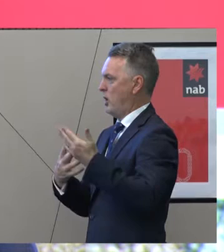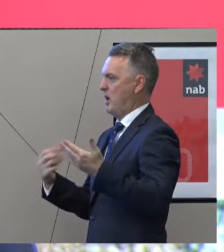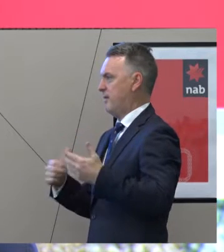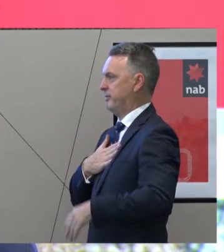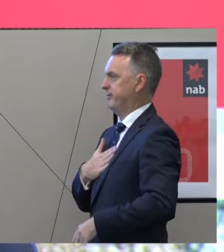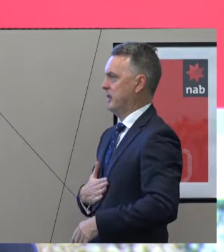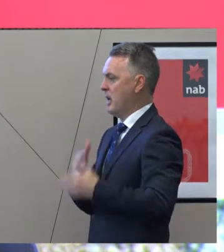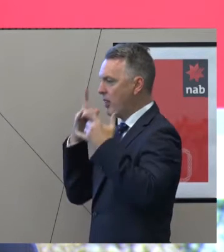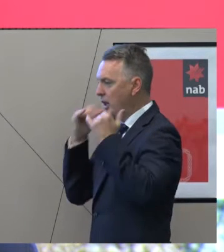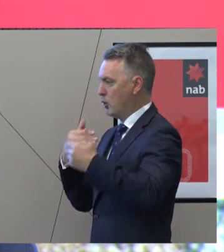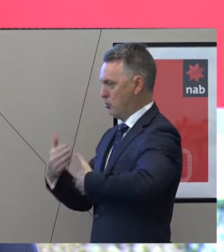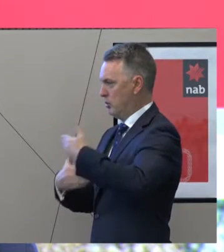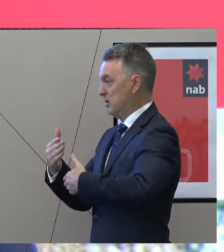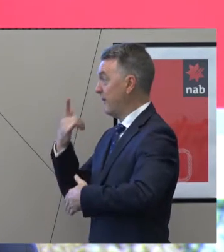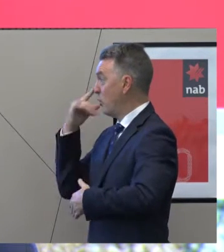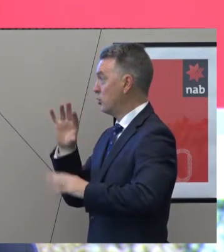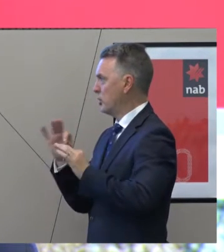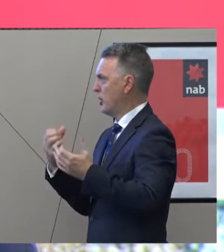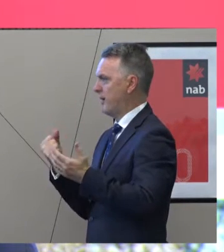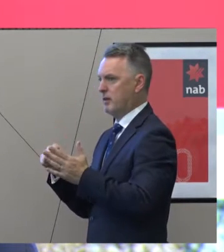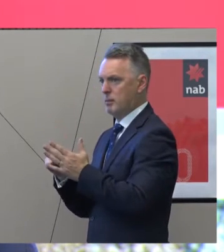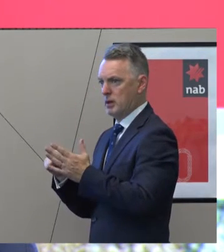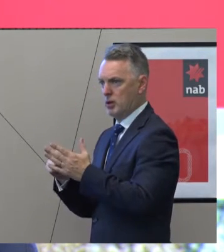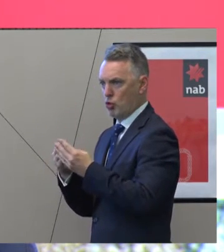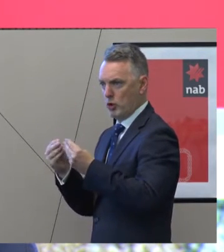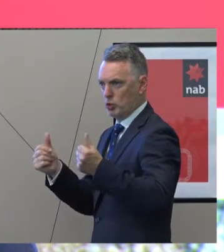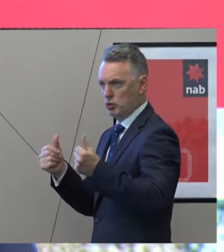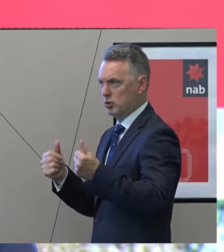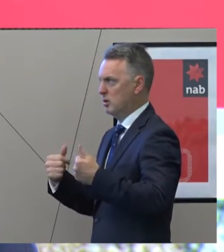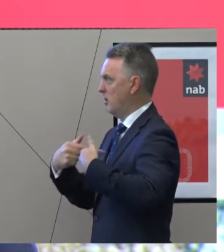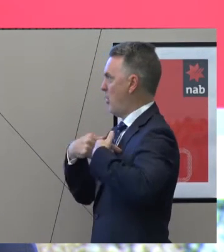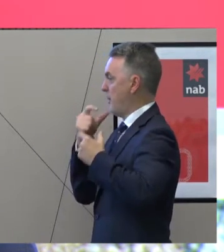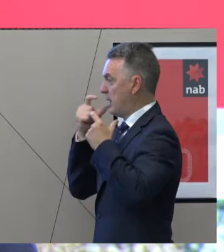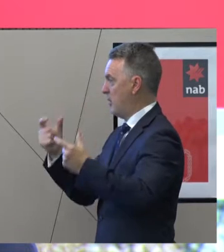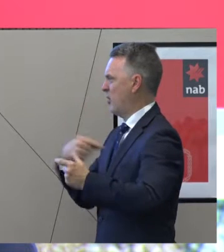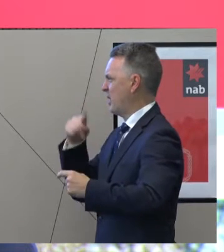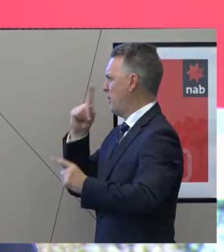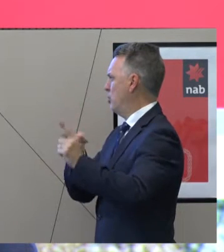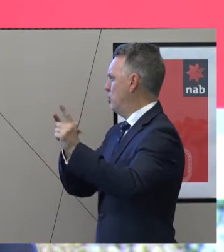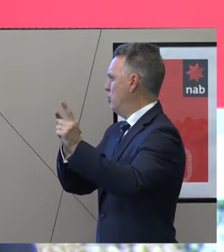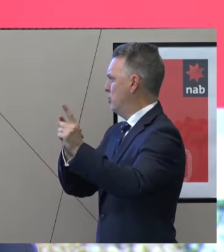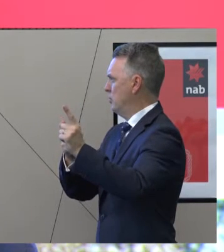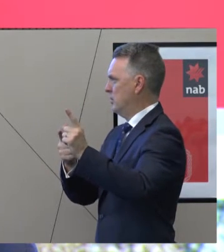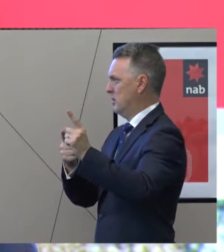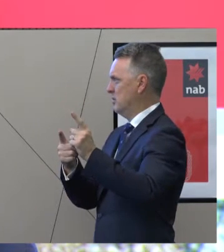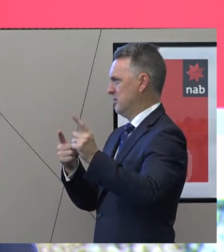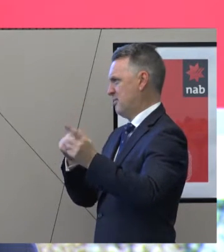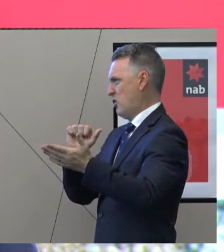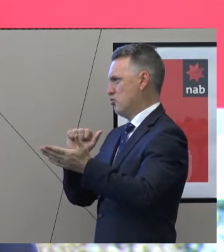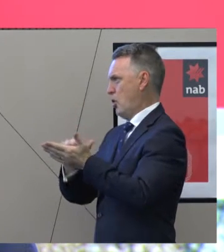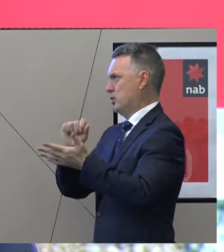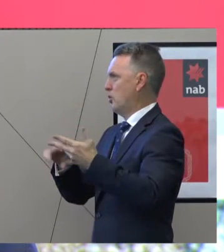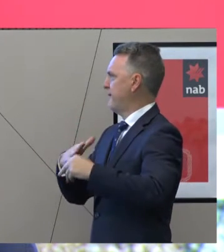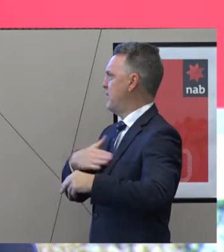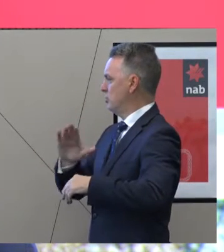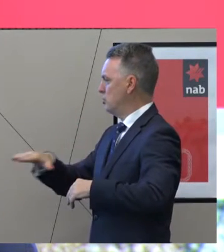us don't have the resources or as carers to actually pursue the rights of our